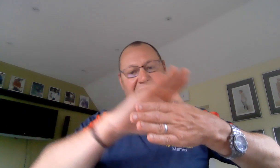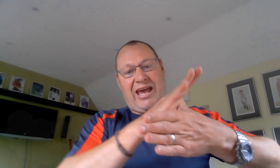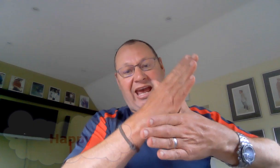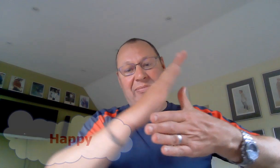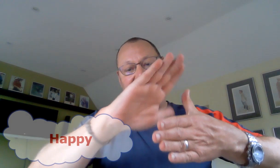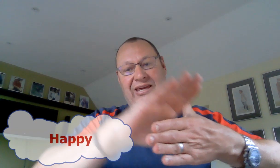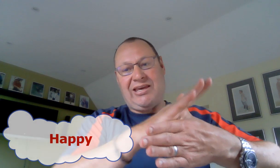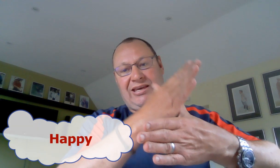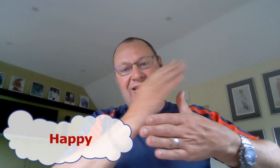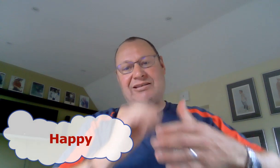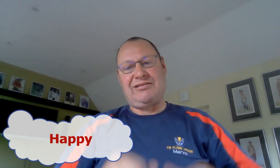Happy.